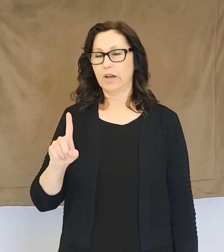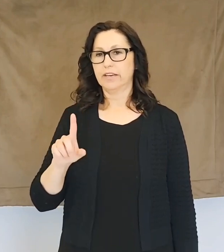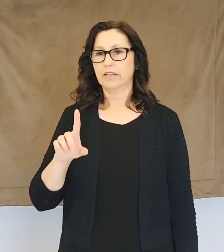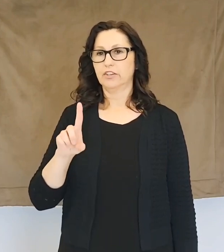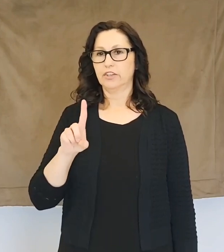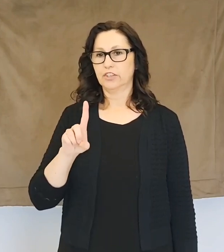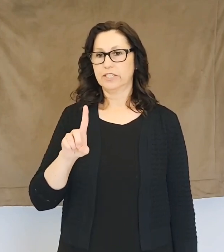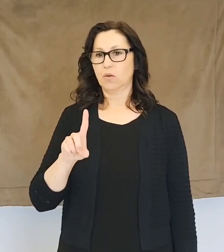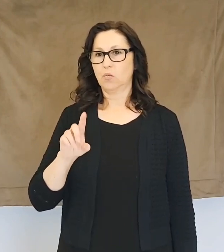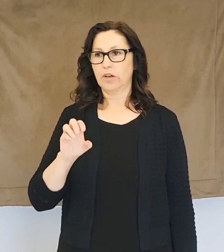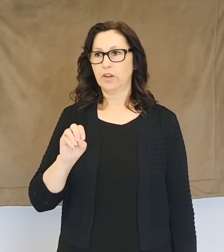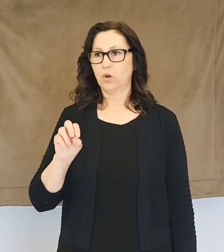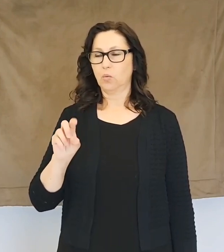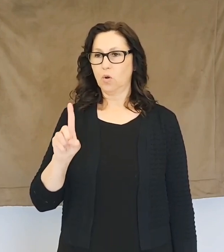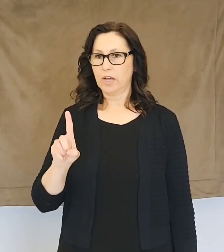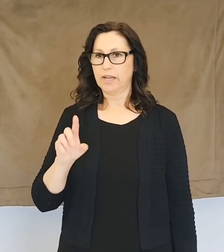101. You can just say 101,